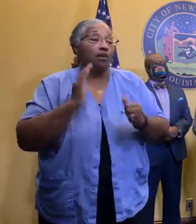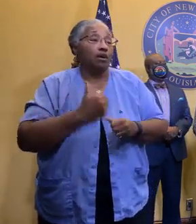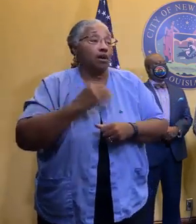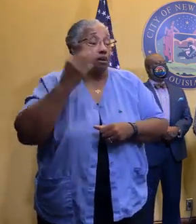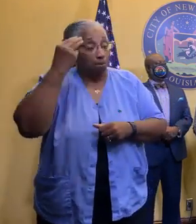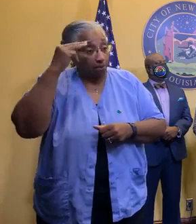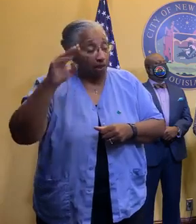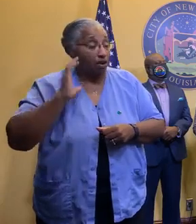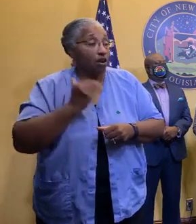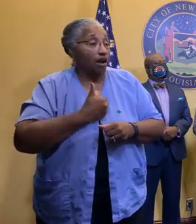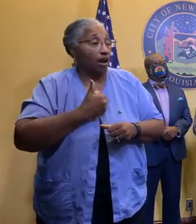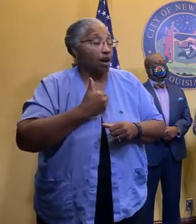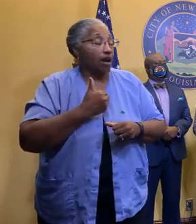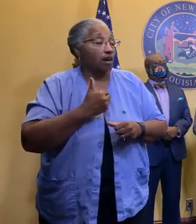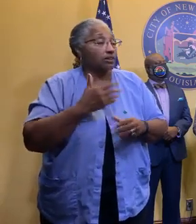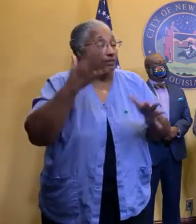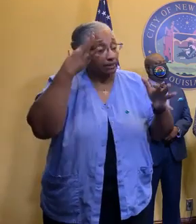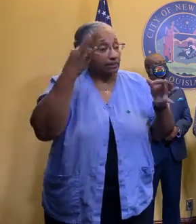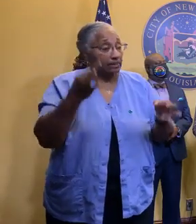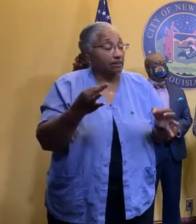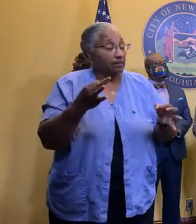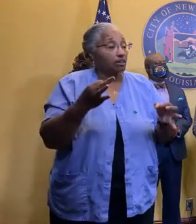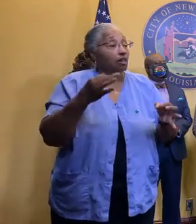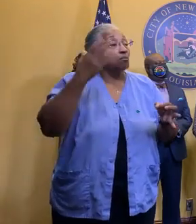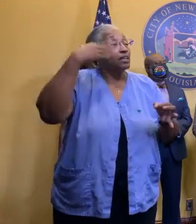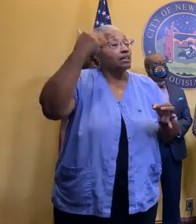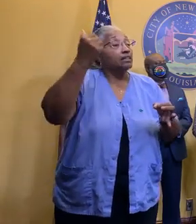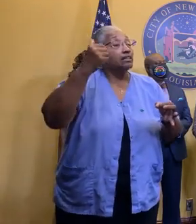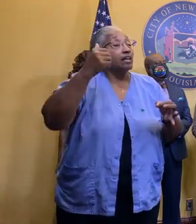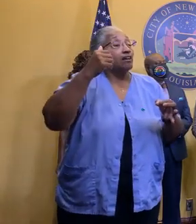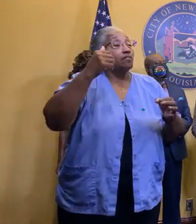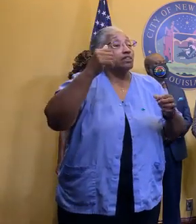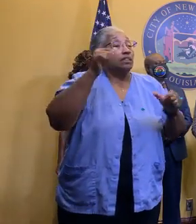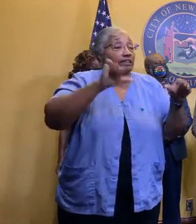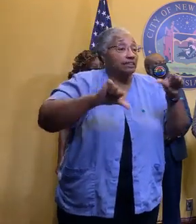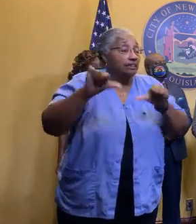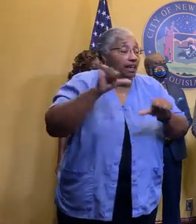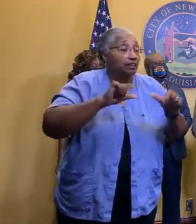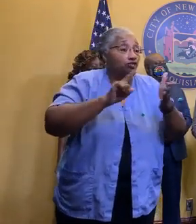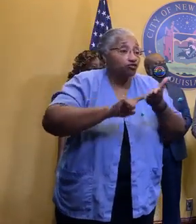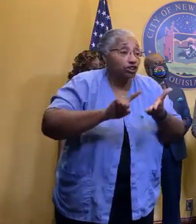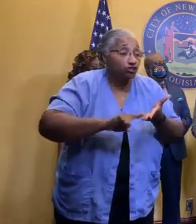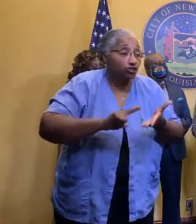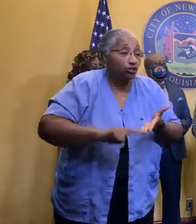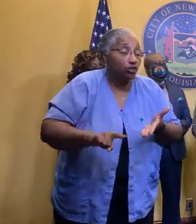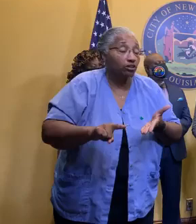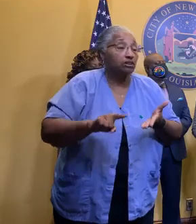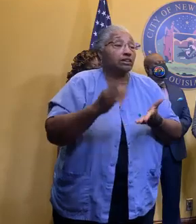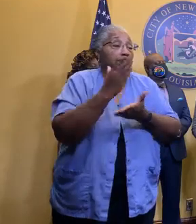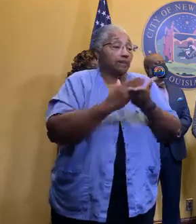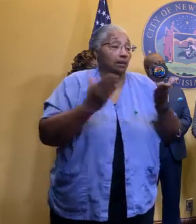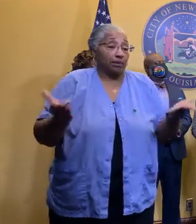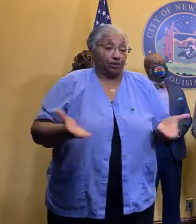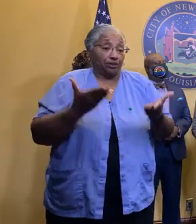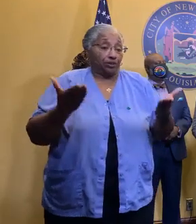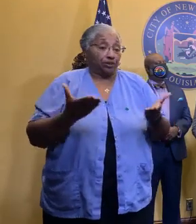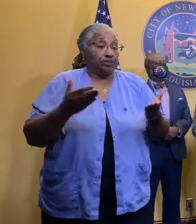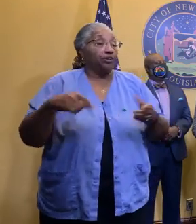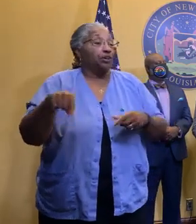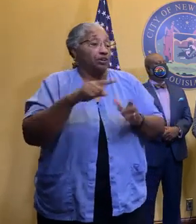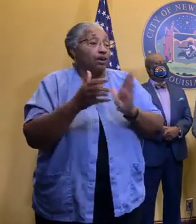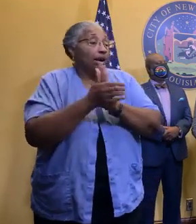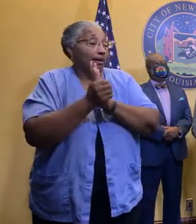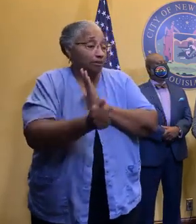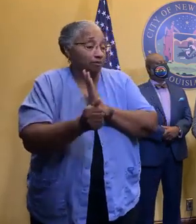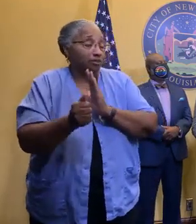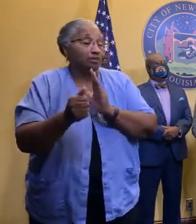our decisions were informed by the scientific research of experts, some of them up here today, and they've impressed upon